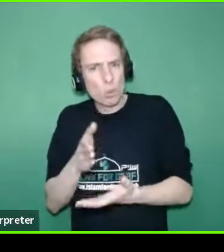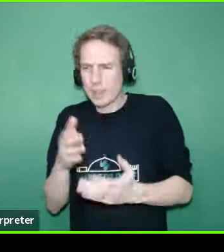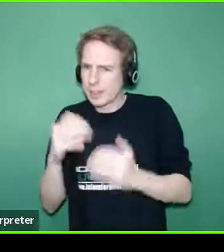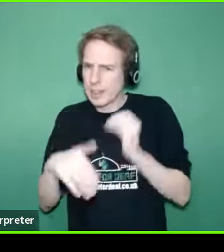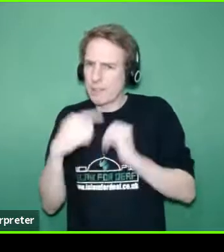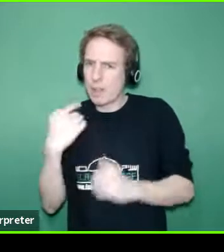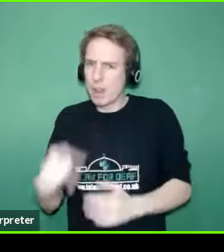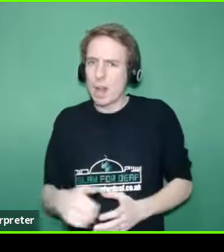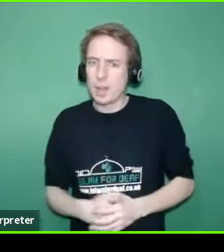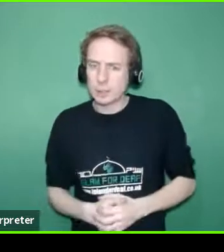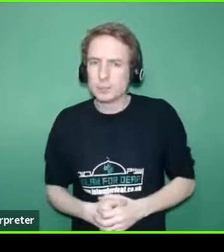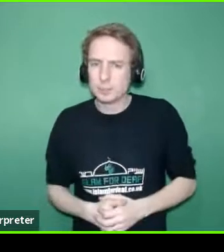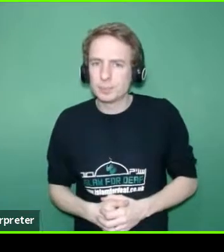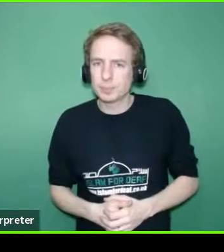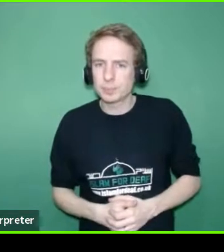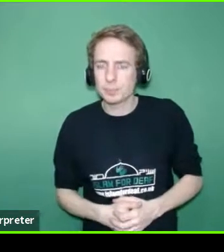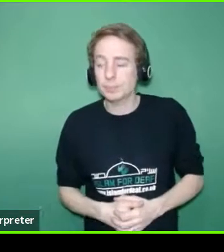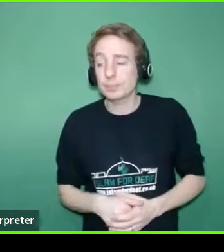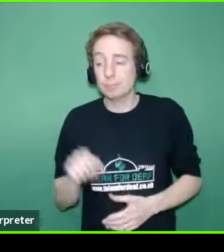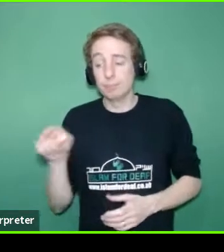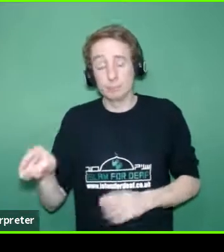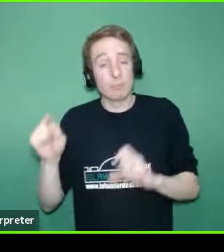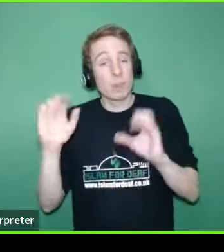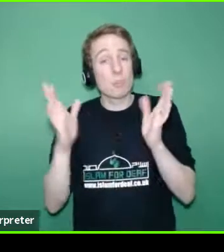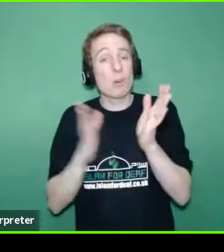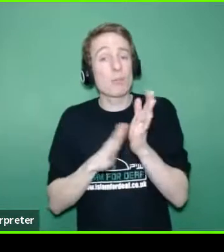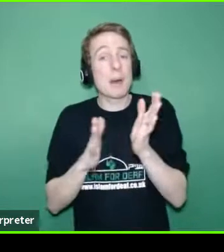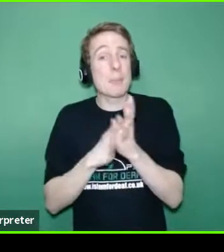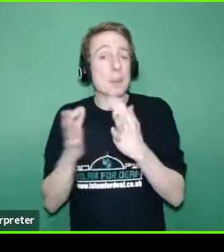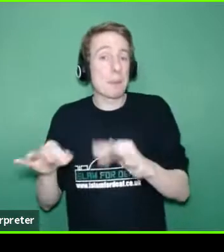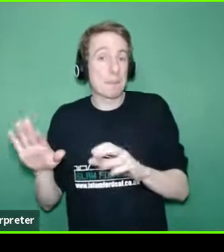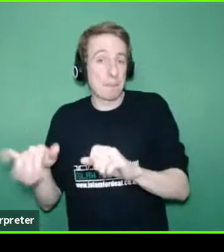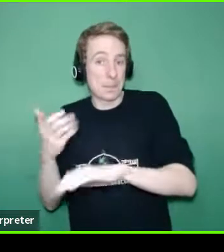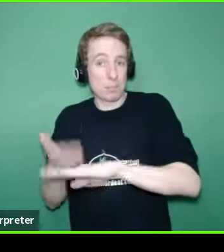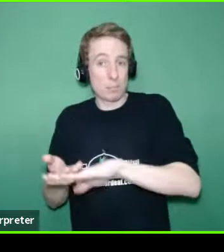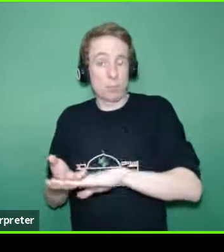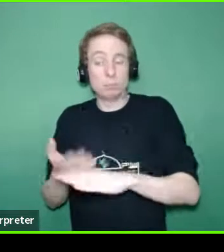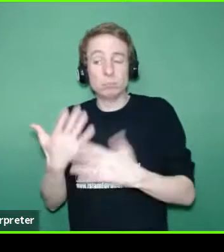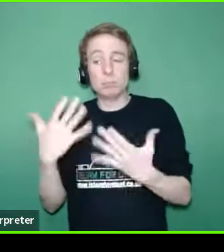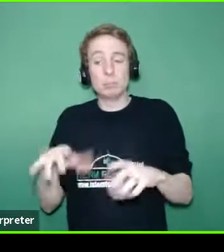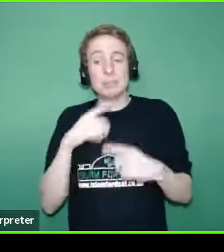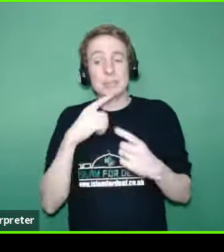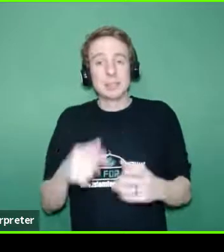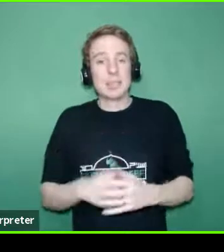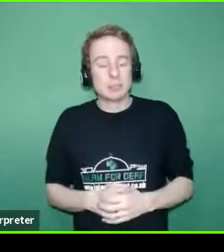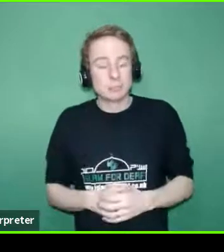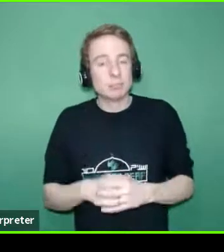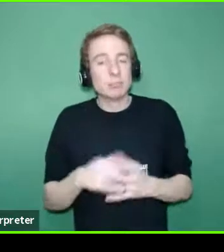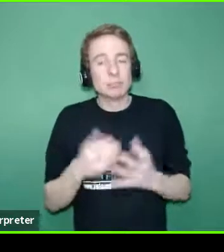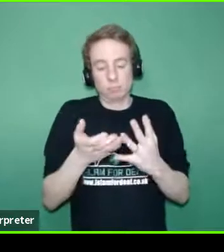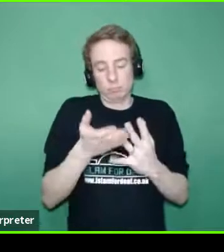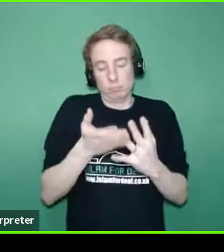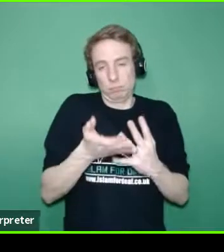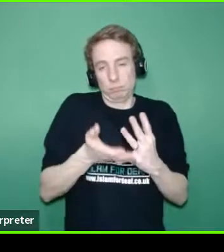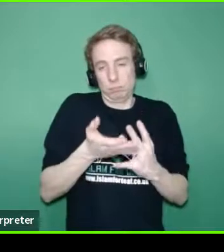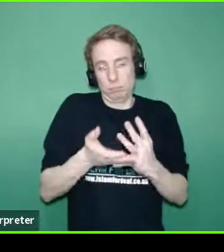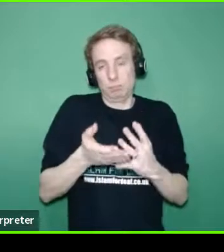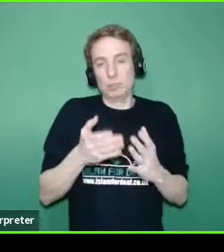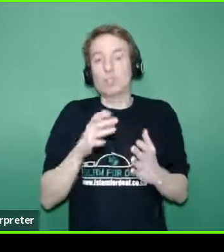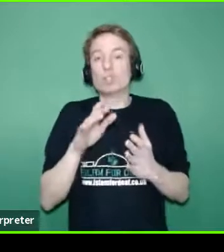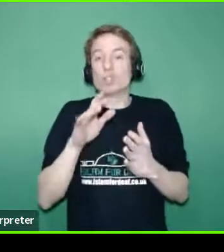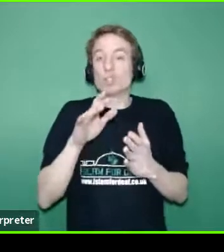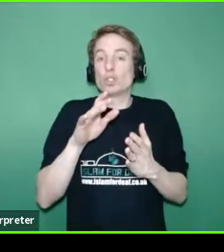say, the month of Mudar, and this month comes between Jumada and Sha'ban. So